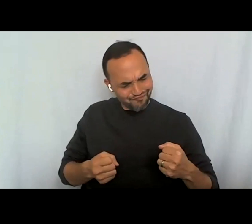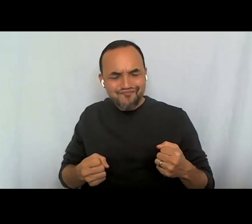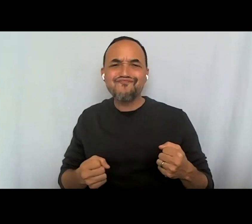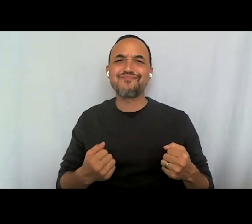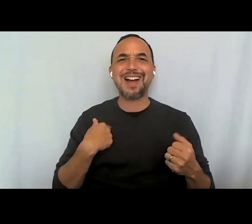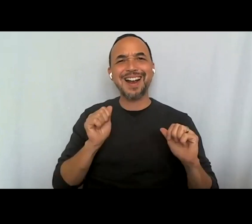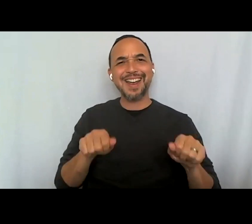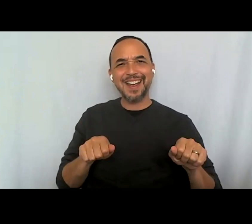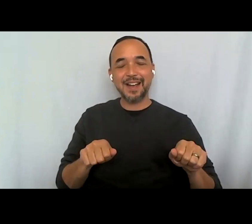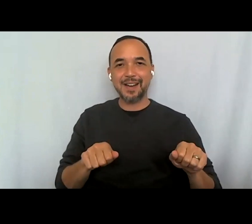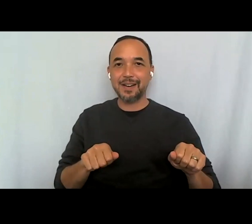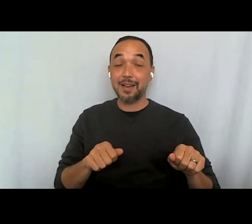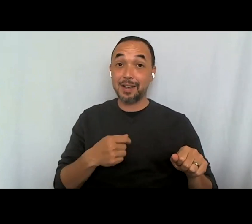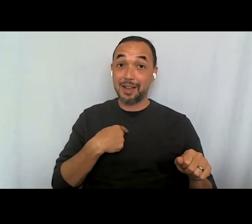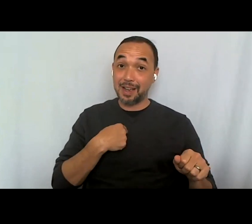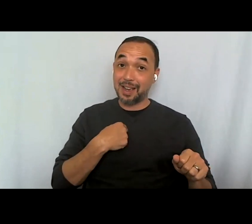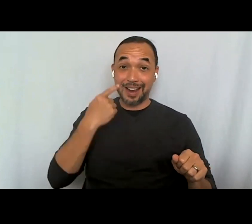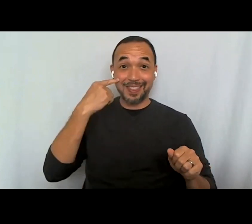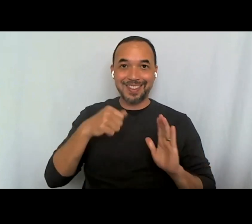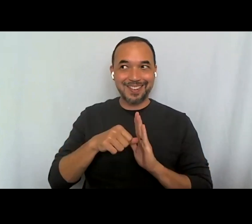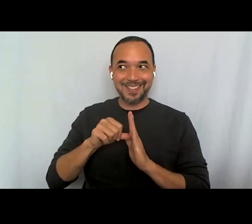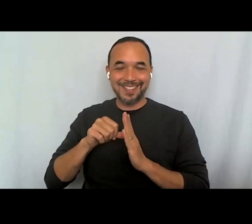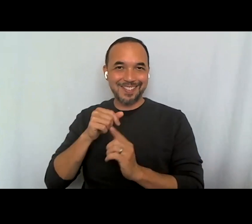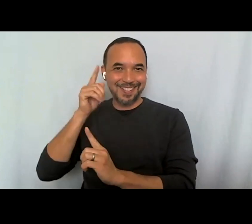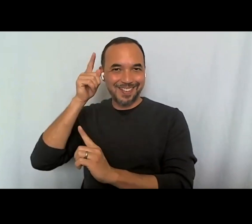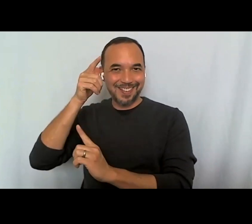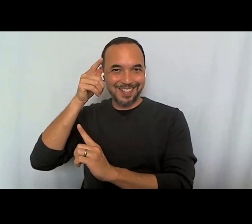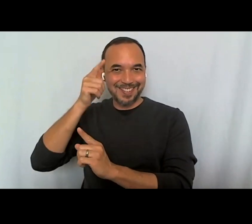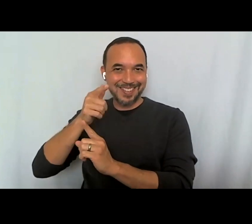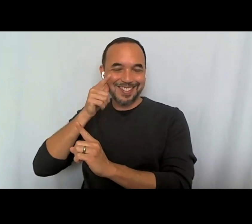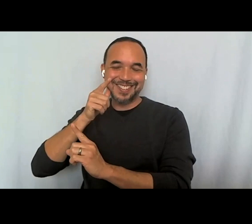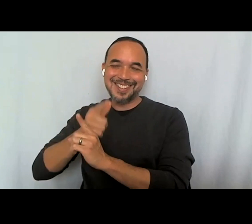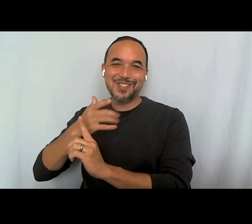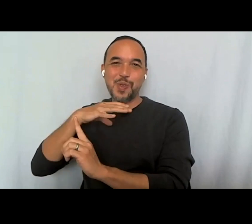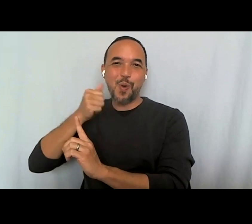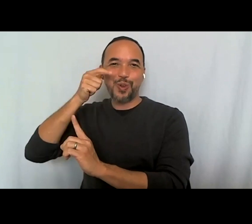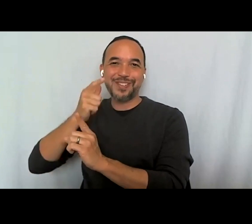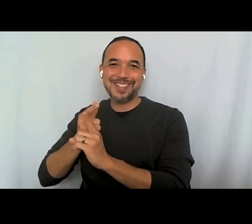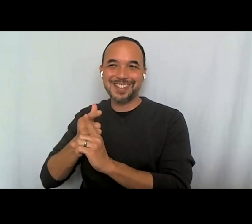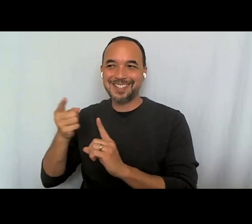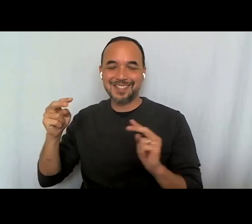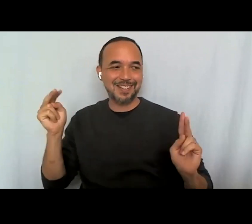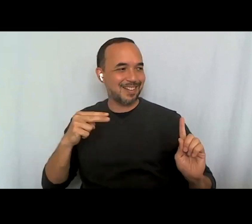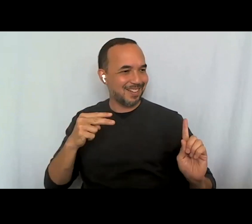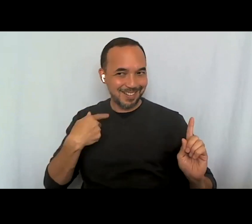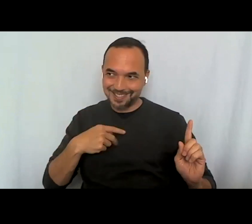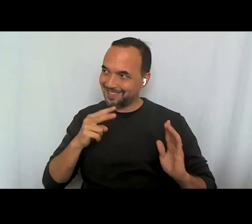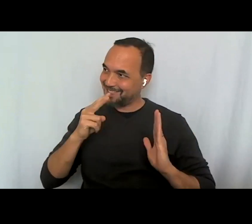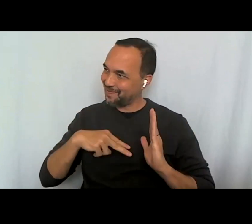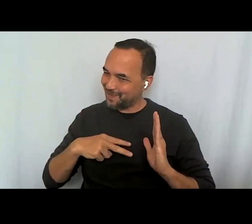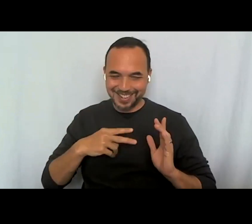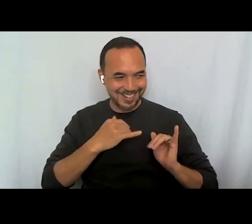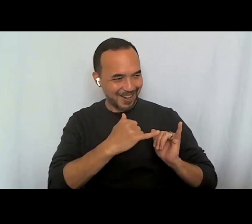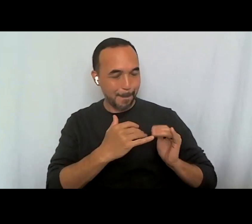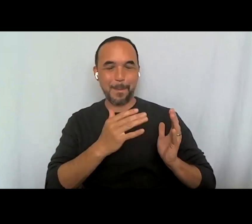it's very impressive for her older sister to see how she's reading alongside her. So it's been a good bonding thing for the